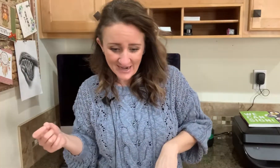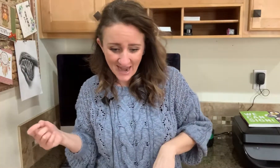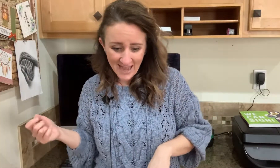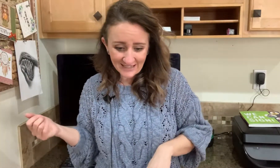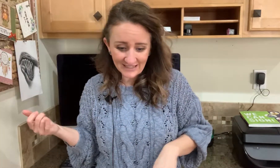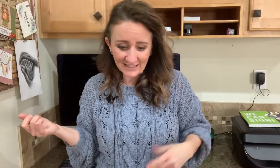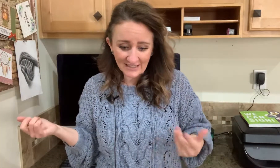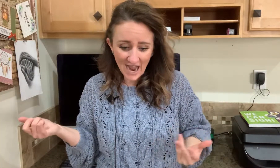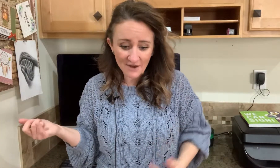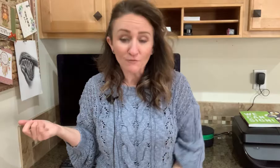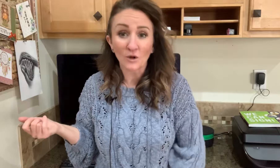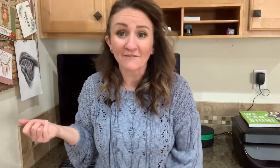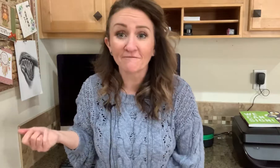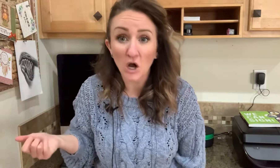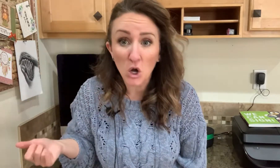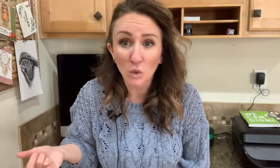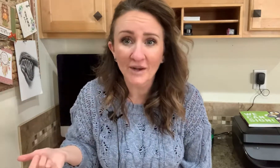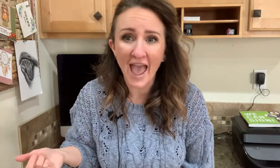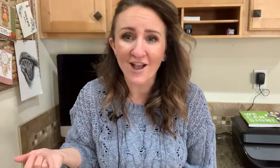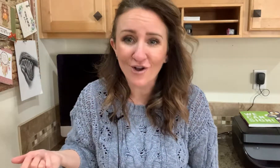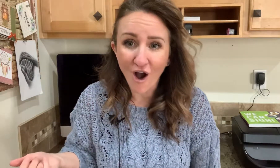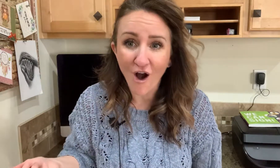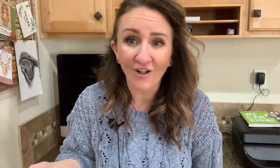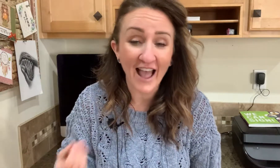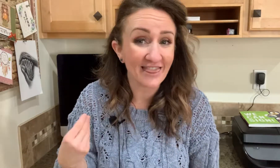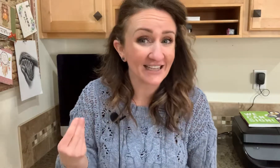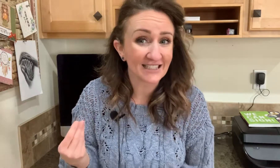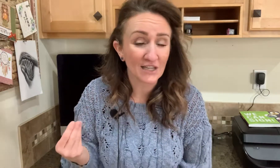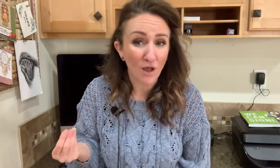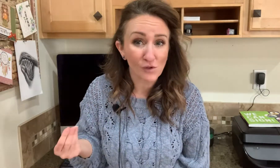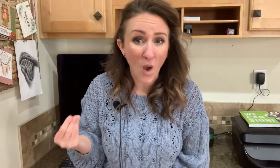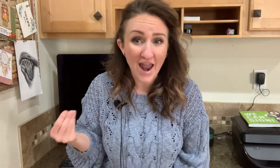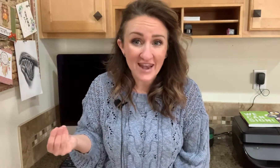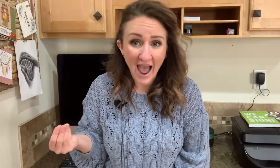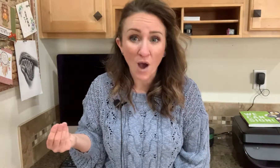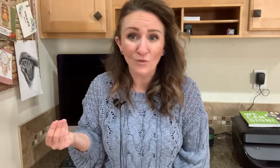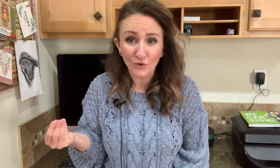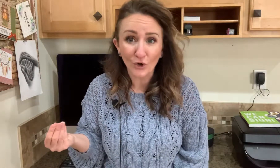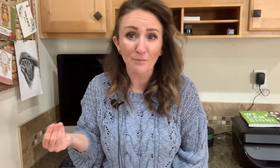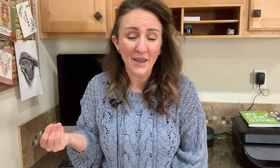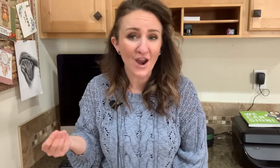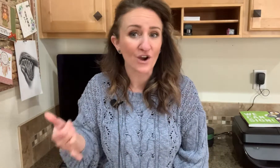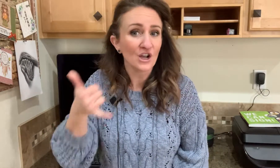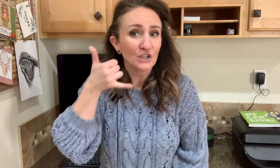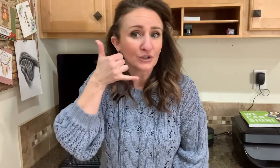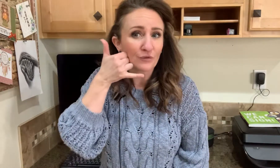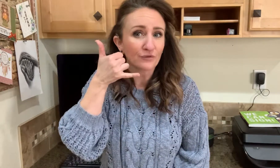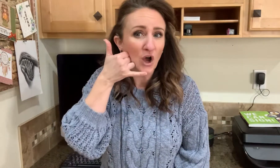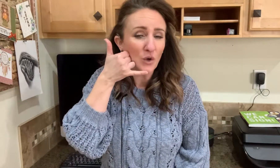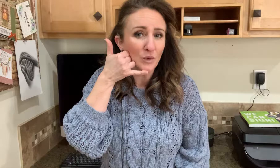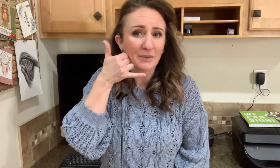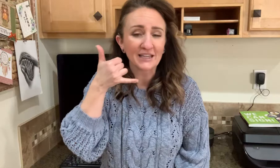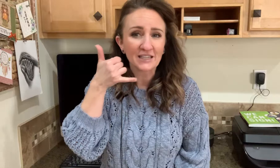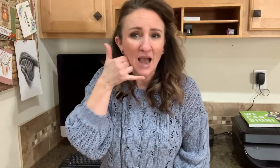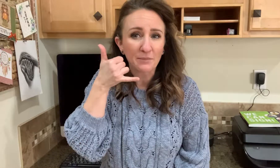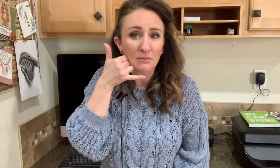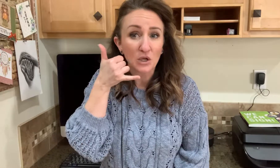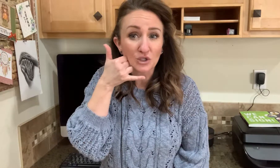Next is a sign for phone and call, and this is also a noun-verb pair. So phone would be a tapping motion on